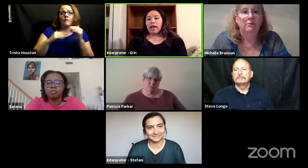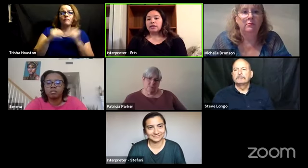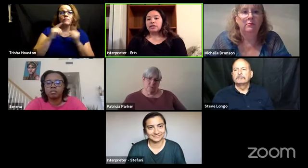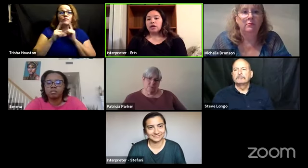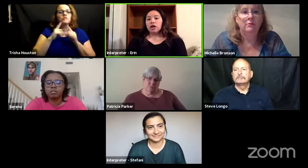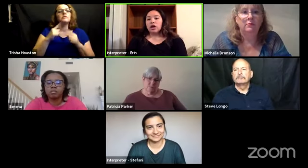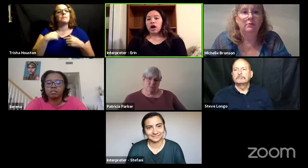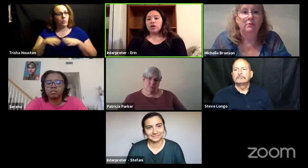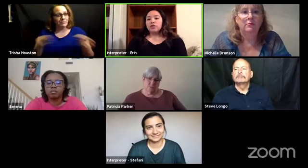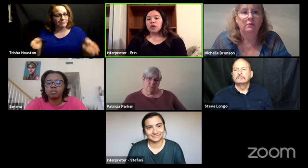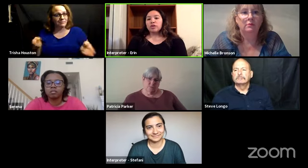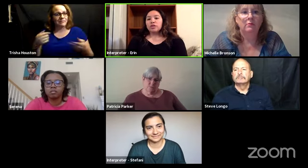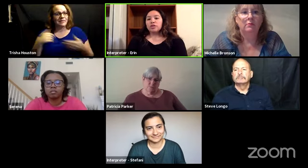And also I want